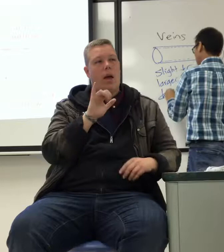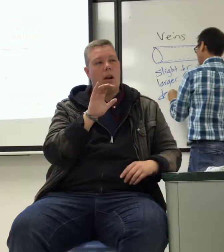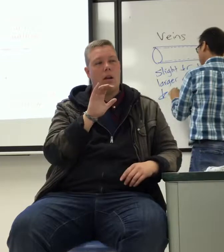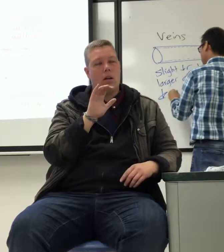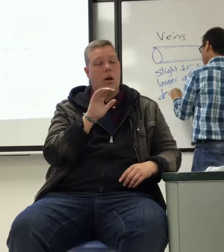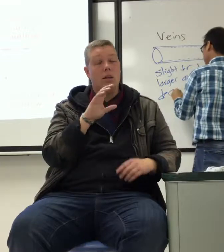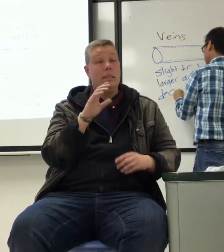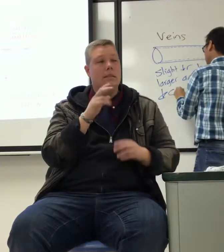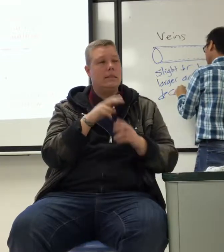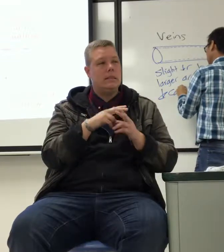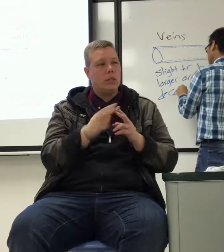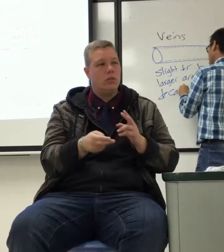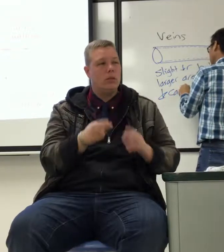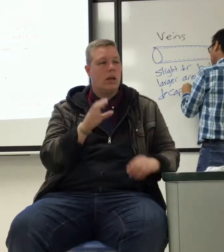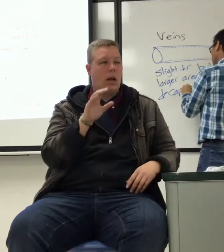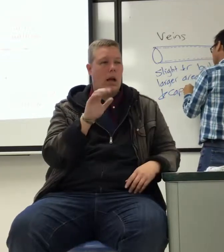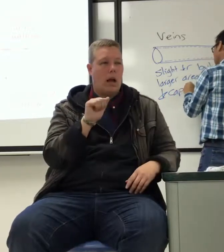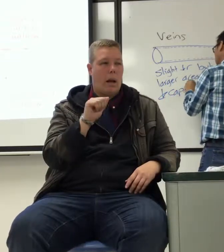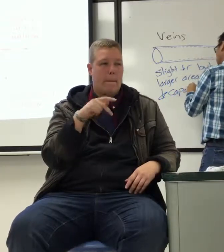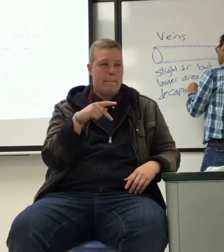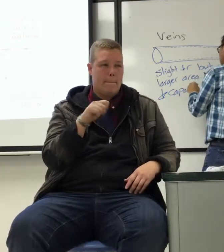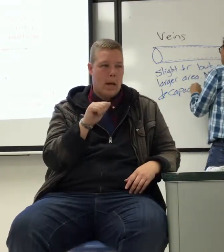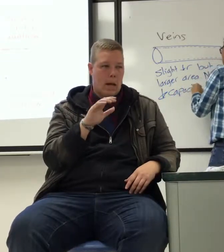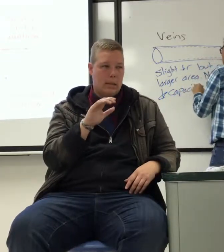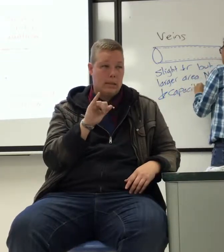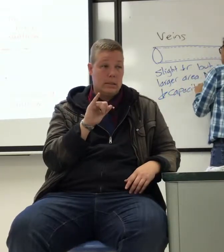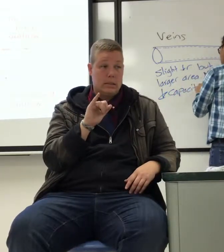Decrease capacitance.